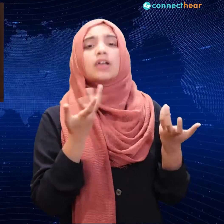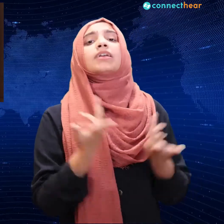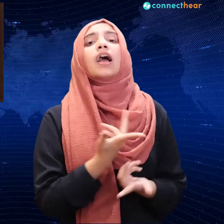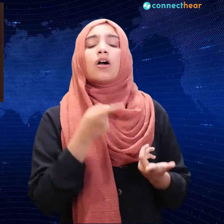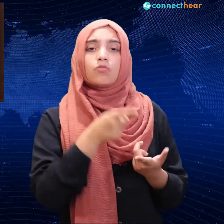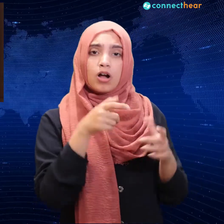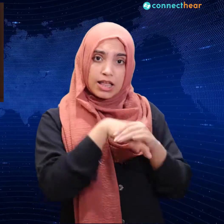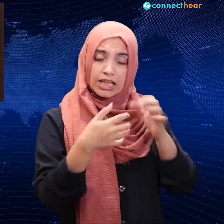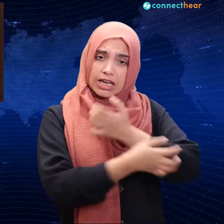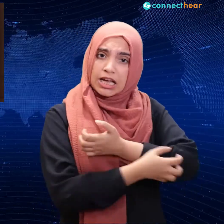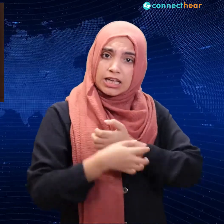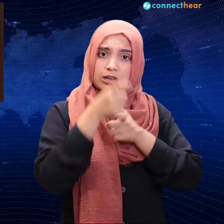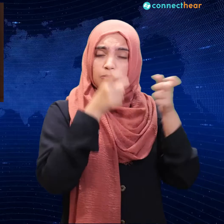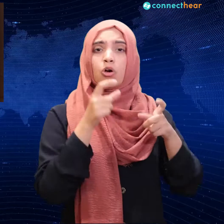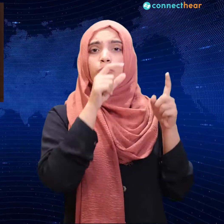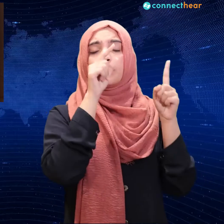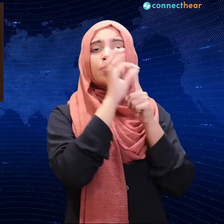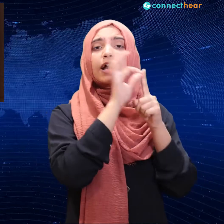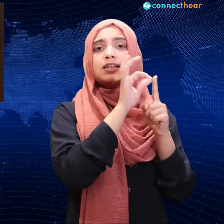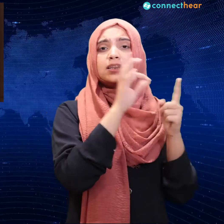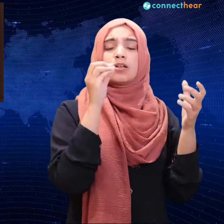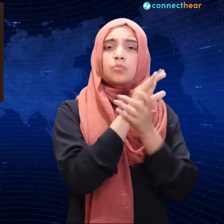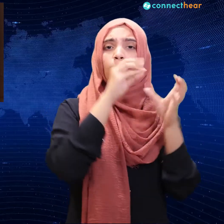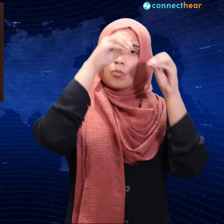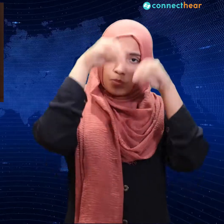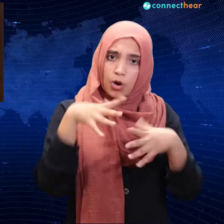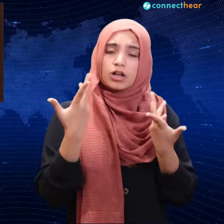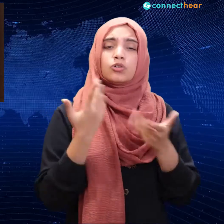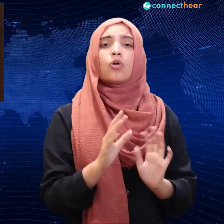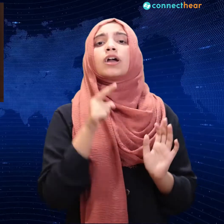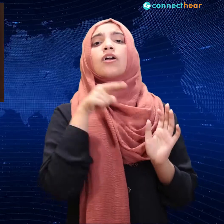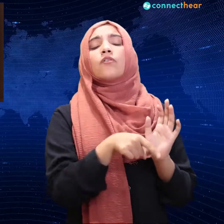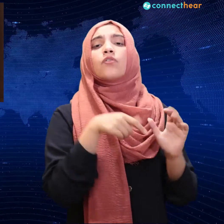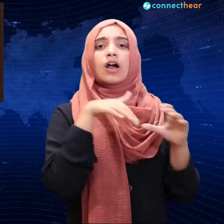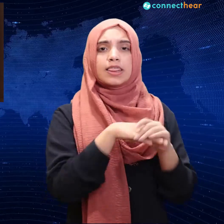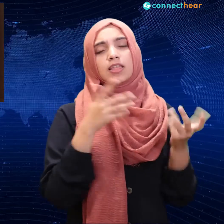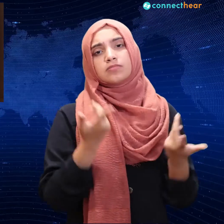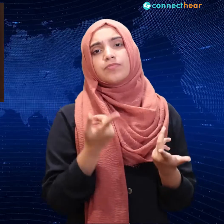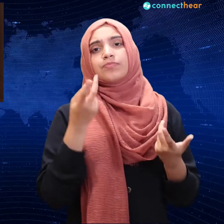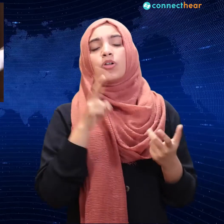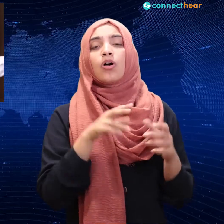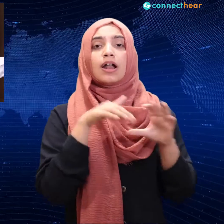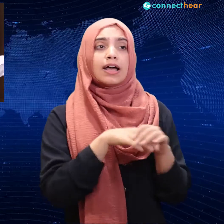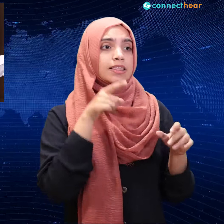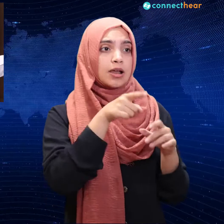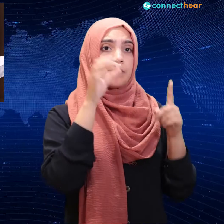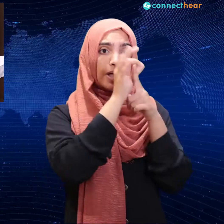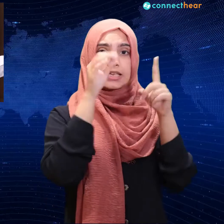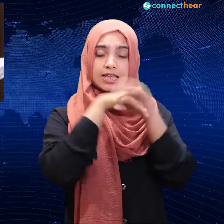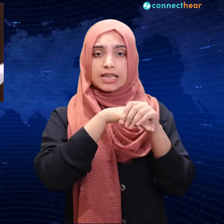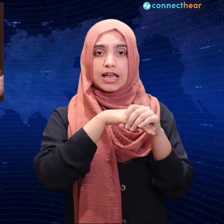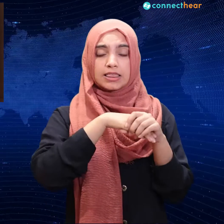2 suicide attacks on him. Benazir Bhutto was assassinated by the Pakistani Taliban because she was considered a collaborator